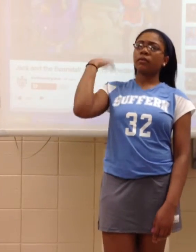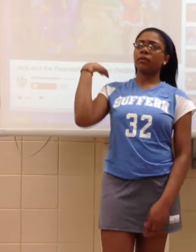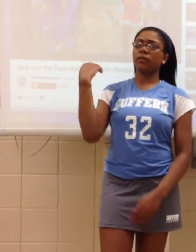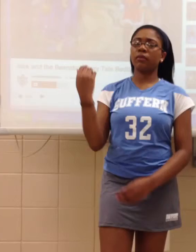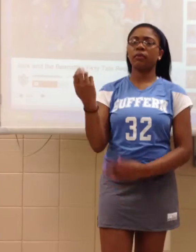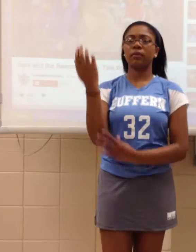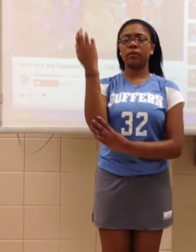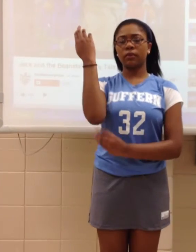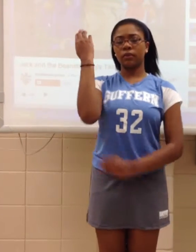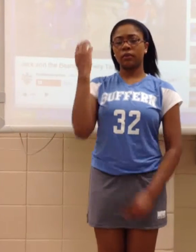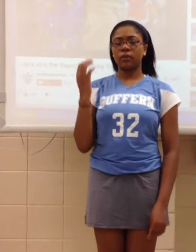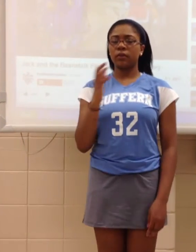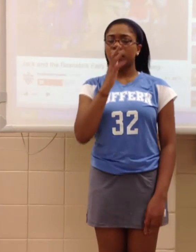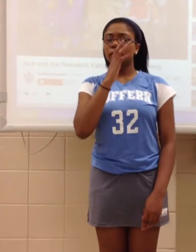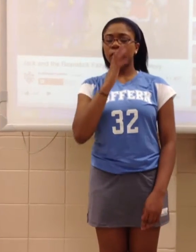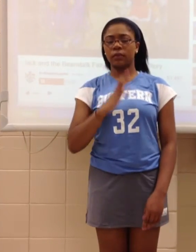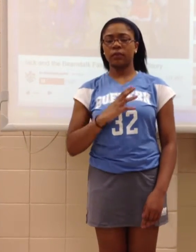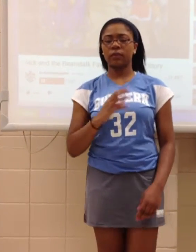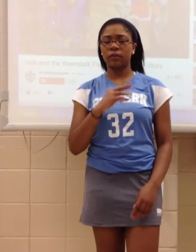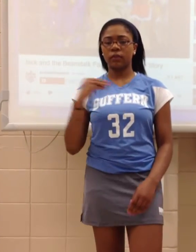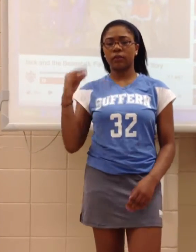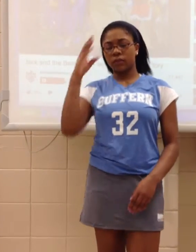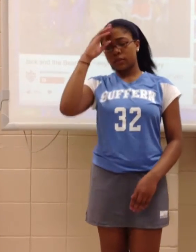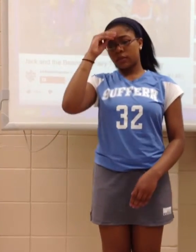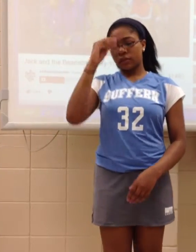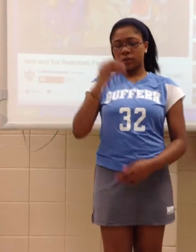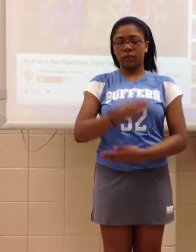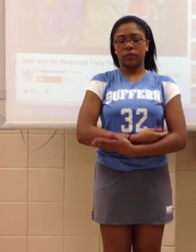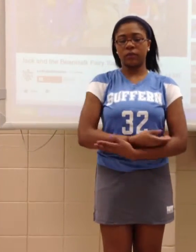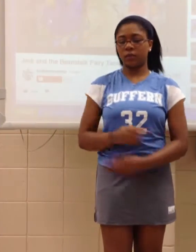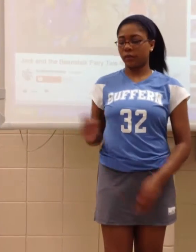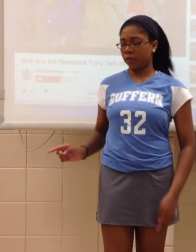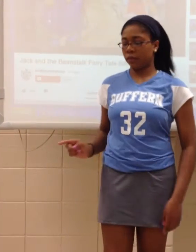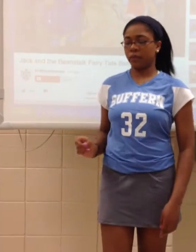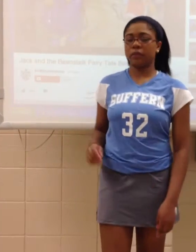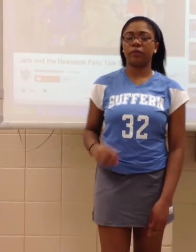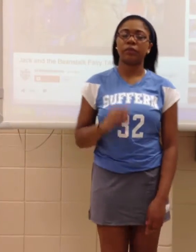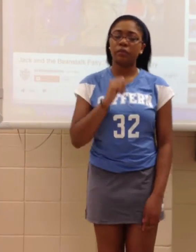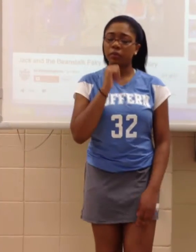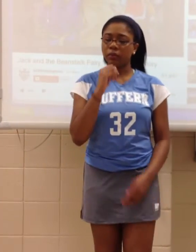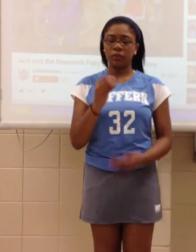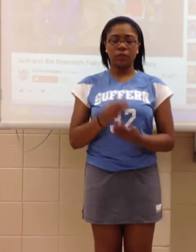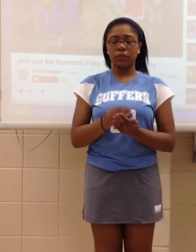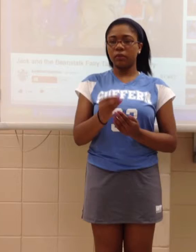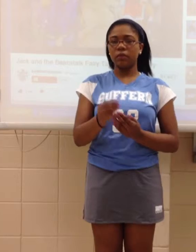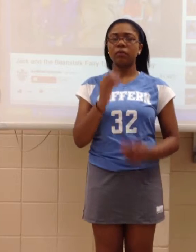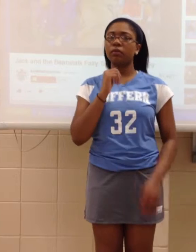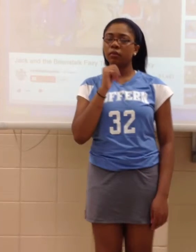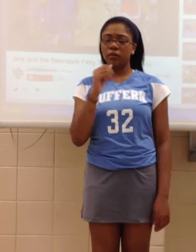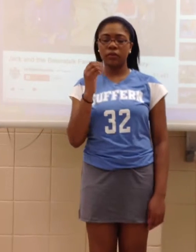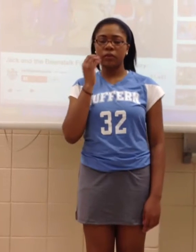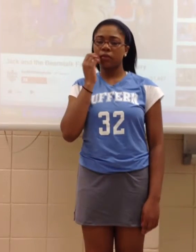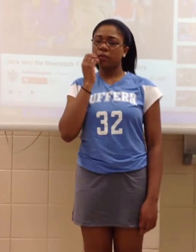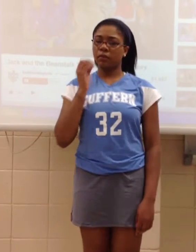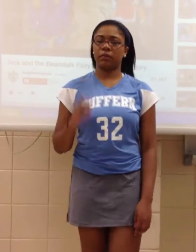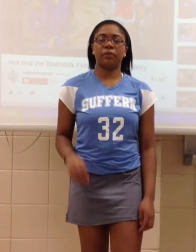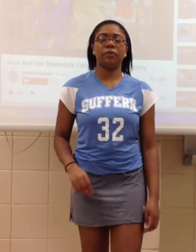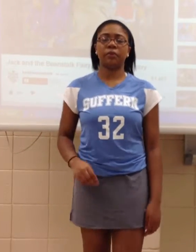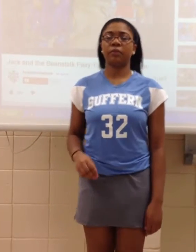Long ago, there lived a poor woman and her son named Jack. They had no money and no food, so the woman decided that they must